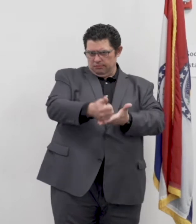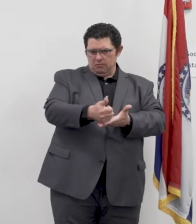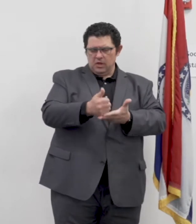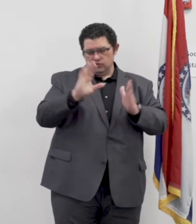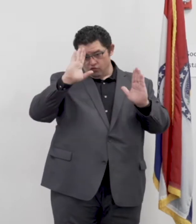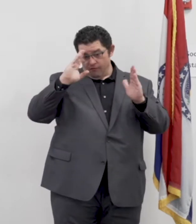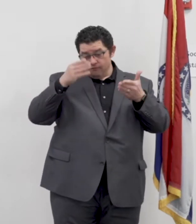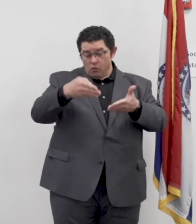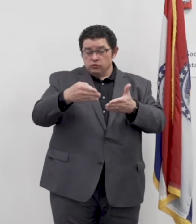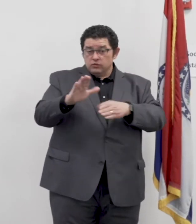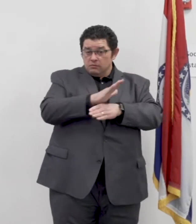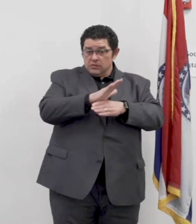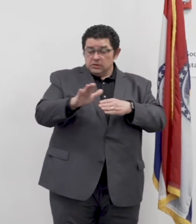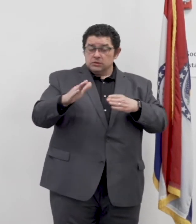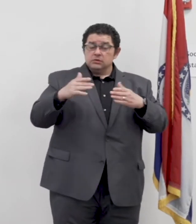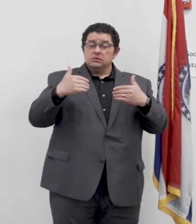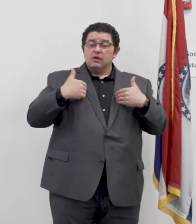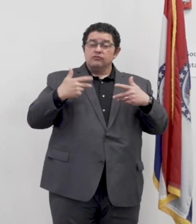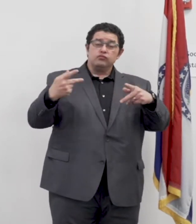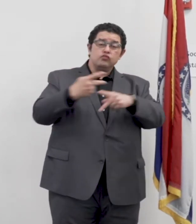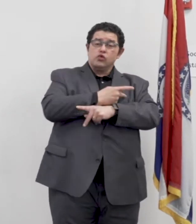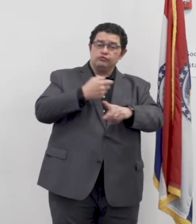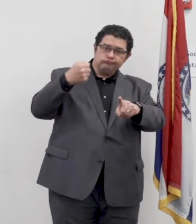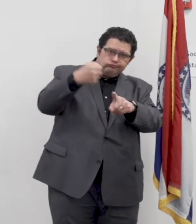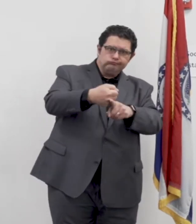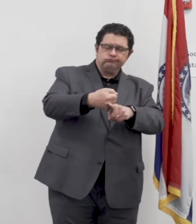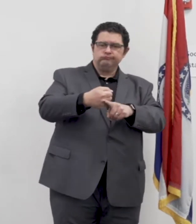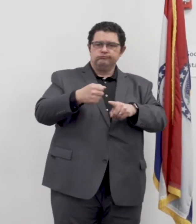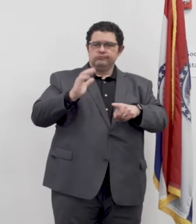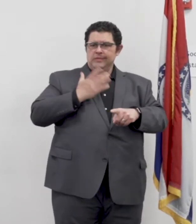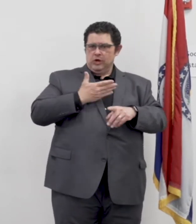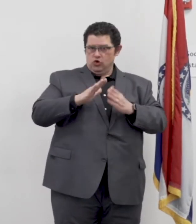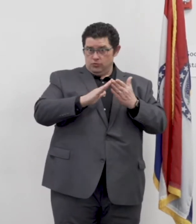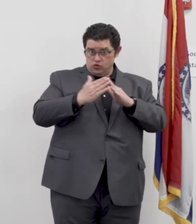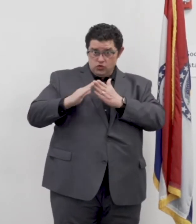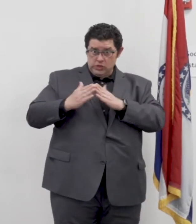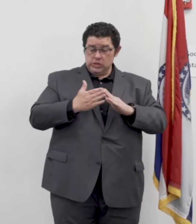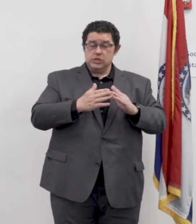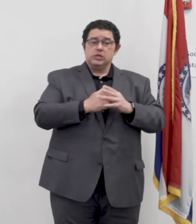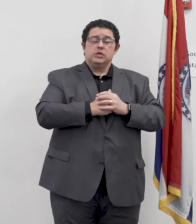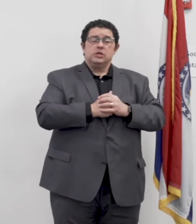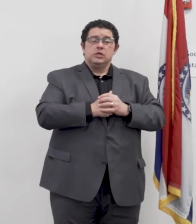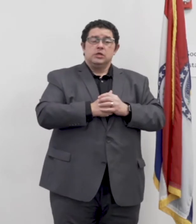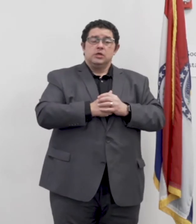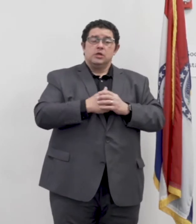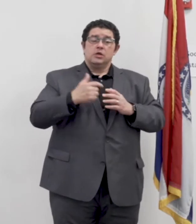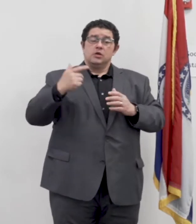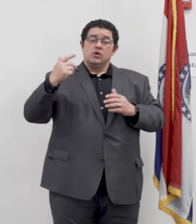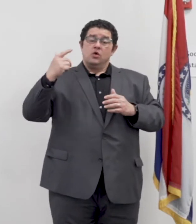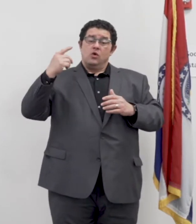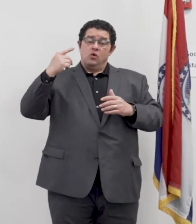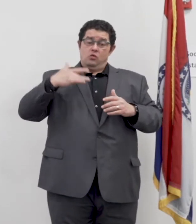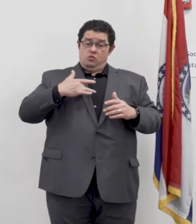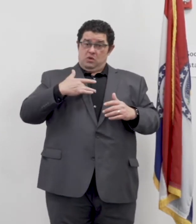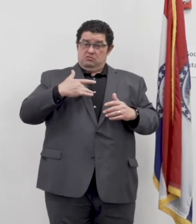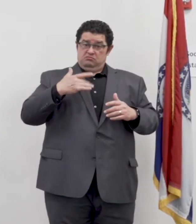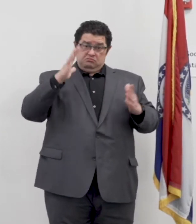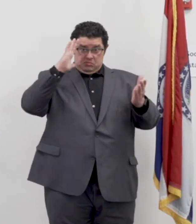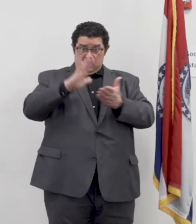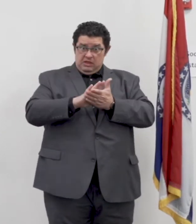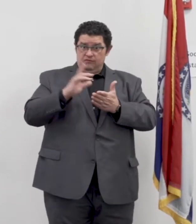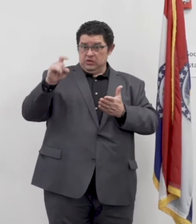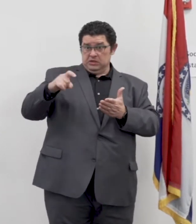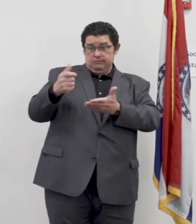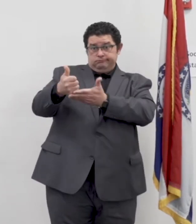that have the most financial need in our community. And we believe that We need the help of our elected officials who are